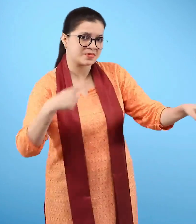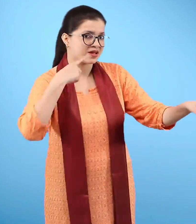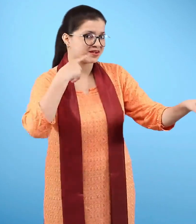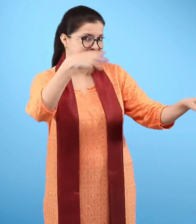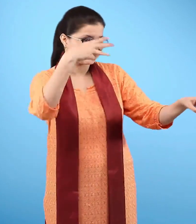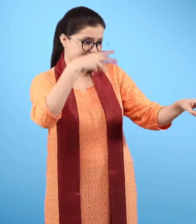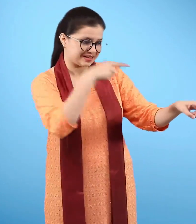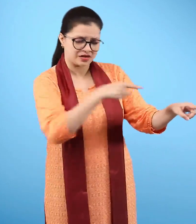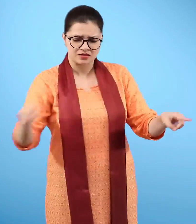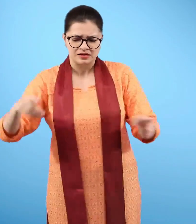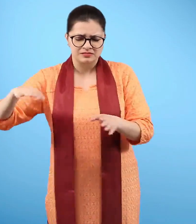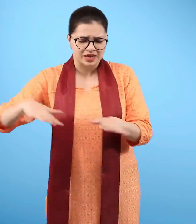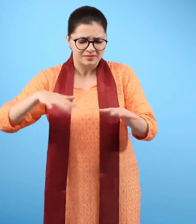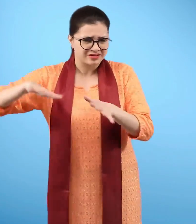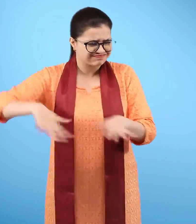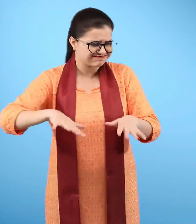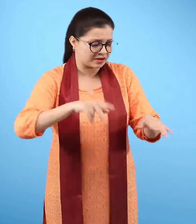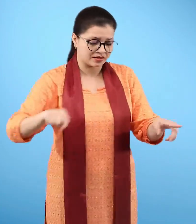guess about how far she will have to walk.